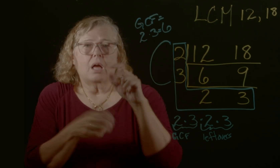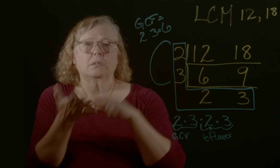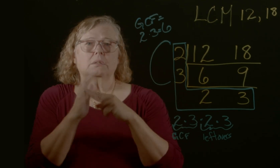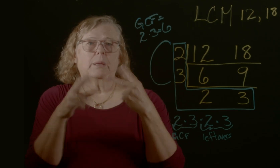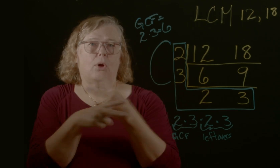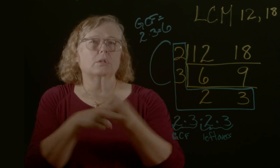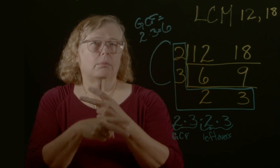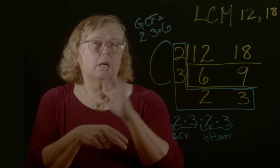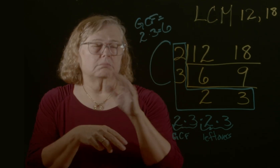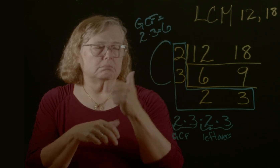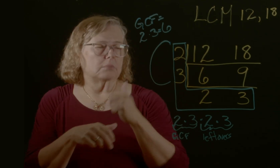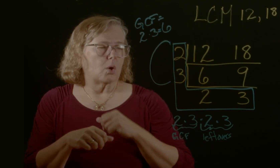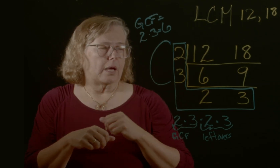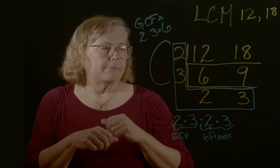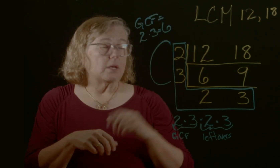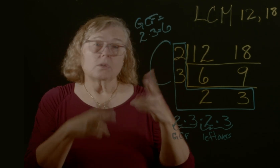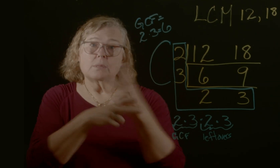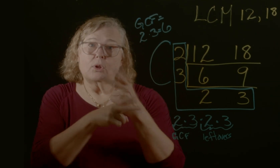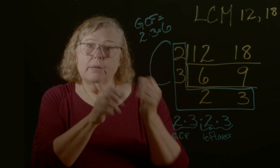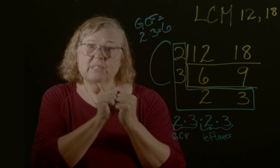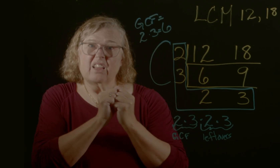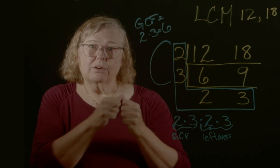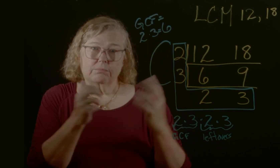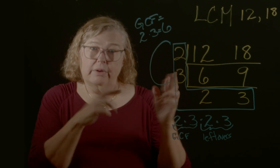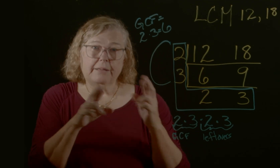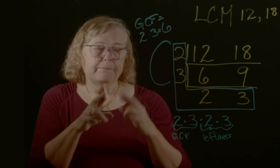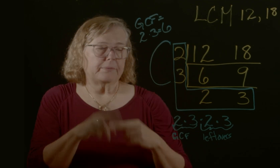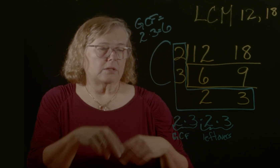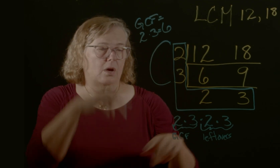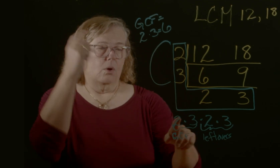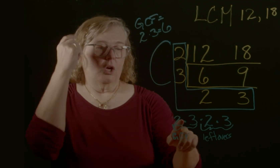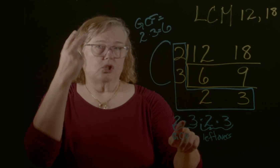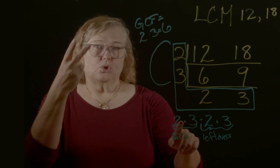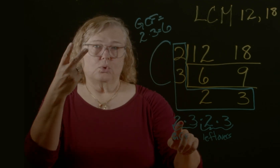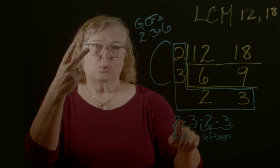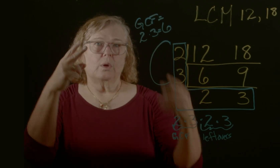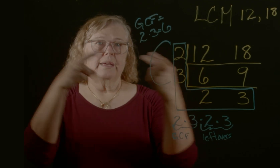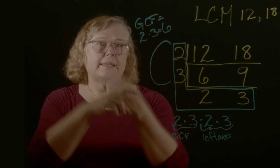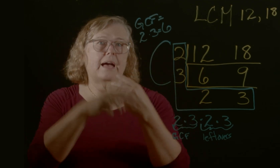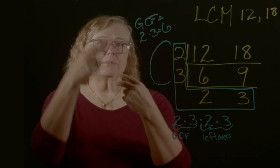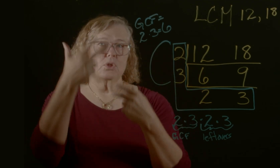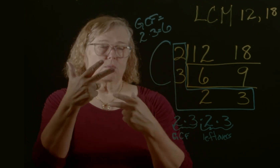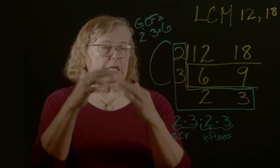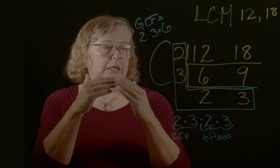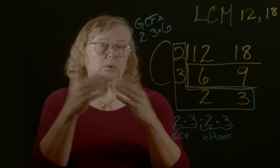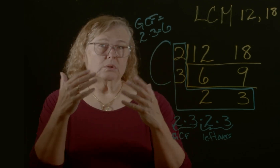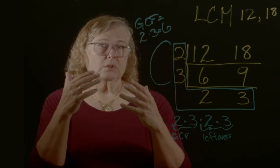right. So let's multiply them all together. Ready? 2 times 3 is what? 6. Good. Times